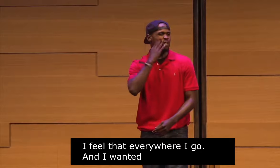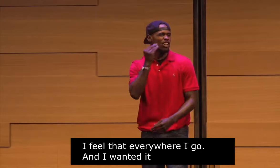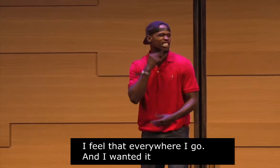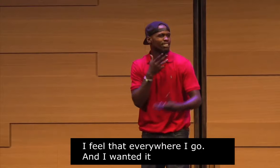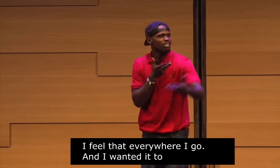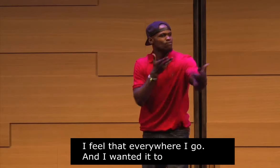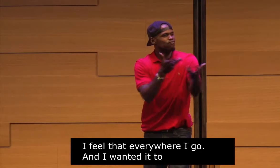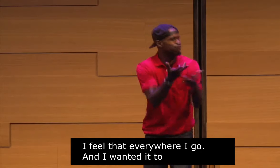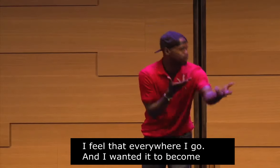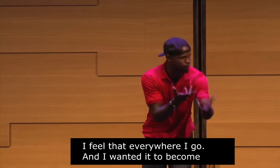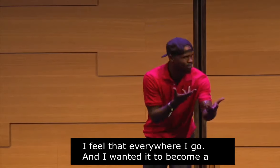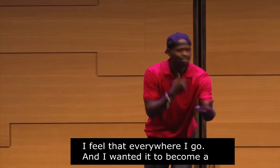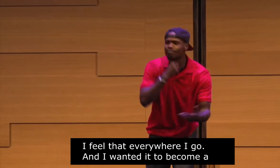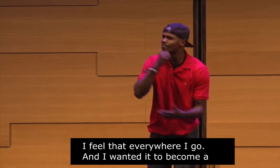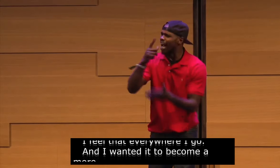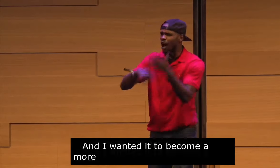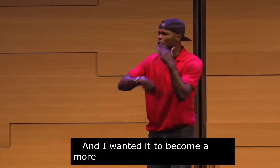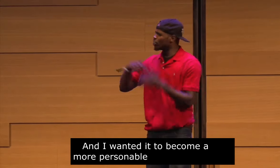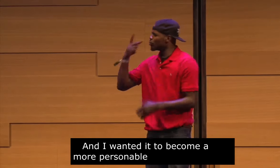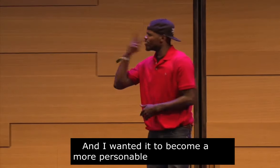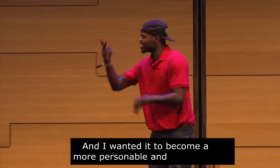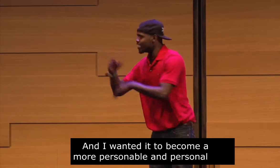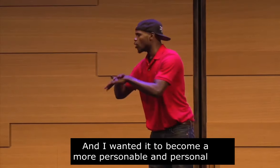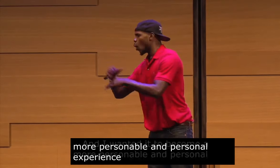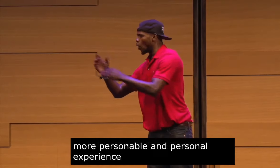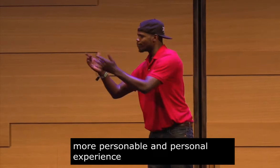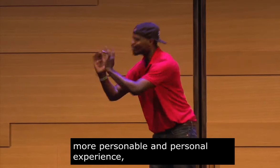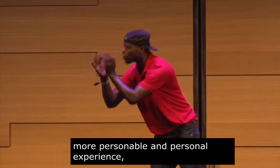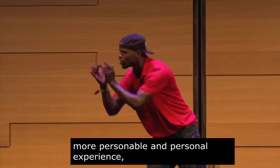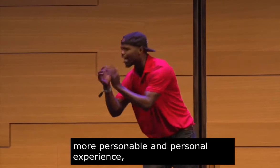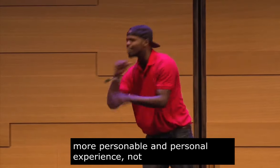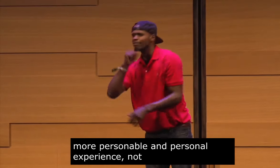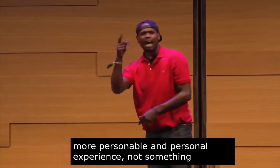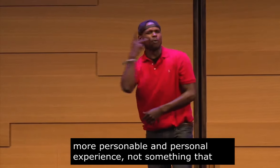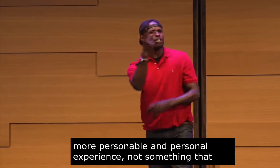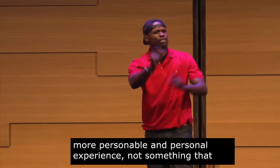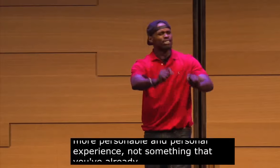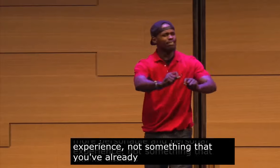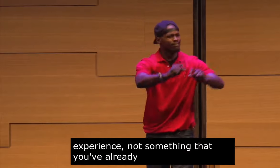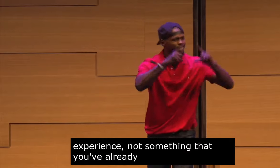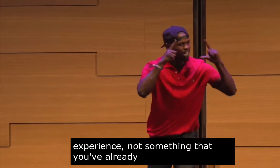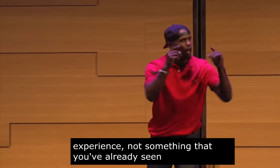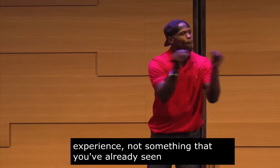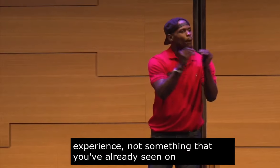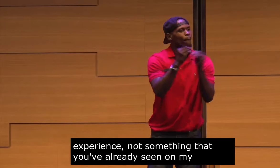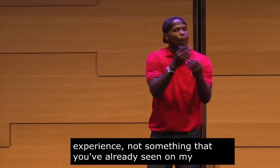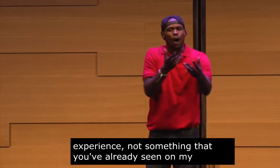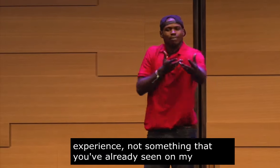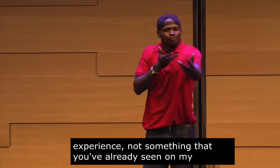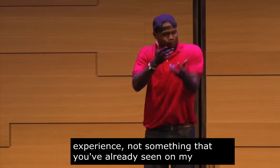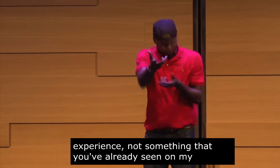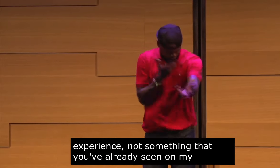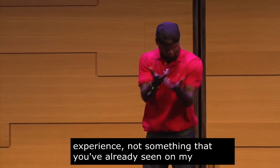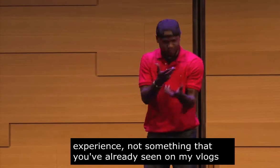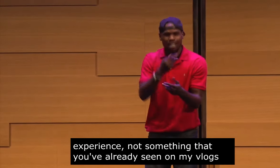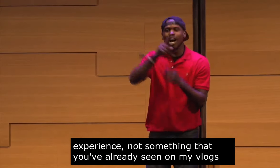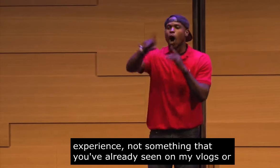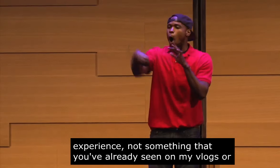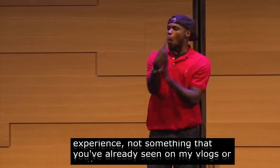and I wanted it to become a more personable and personal experience, not something that you've already seen on my blogs or on the internet.